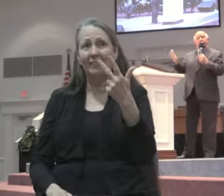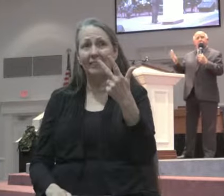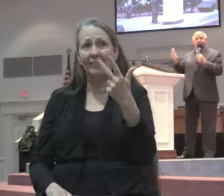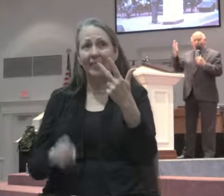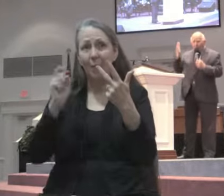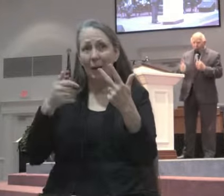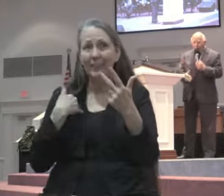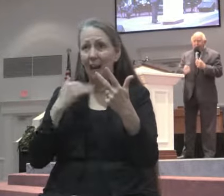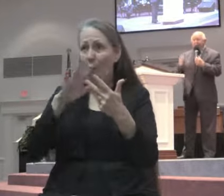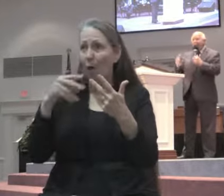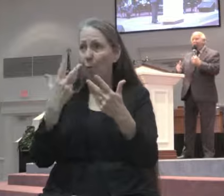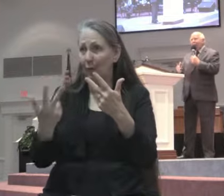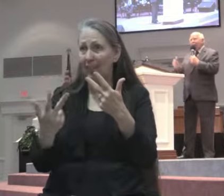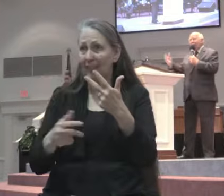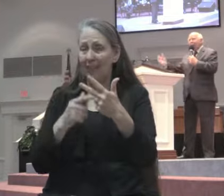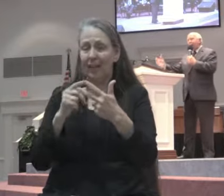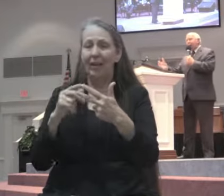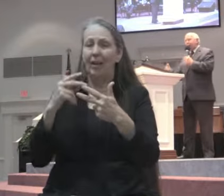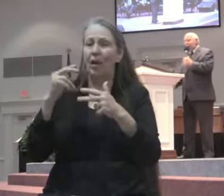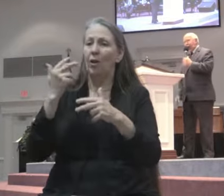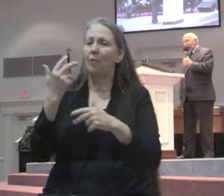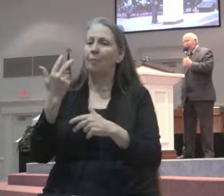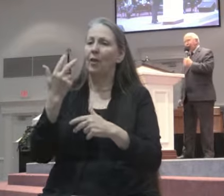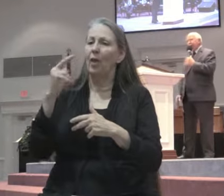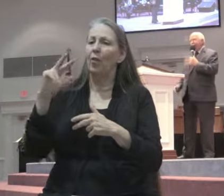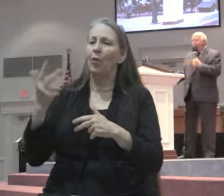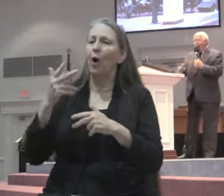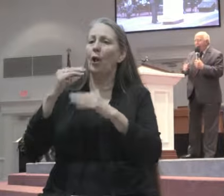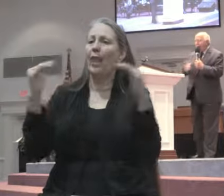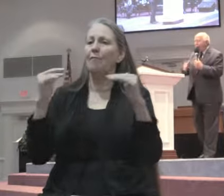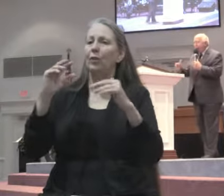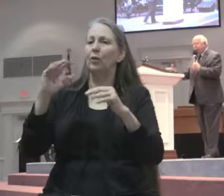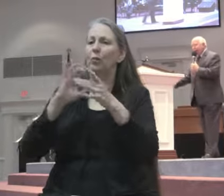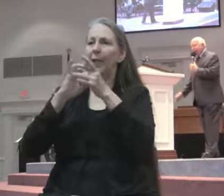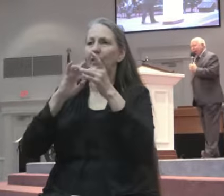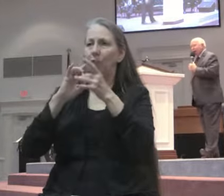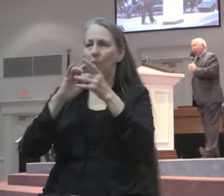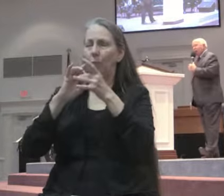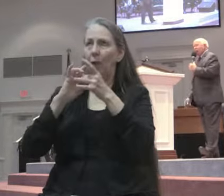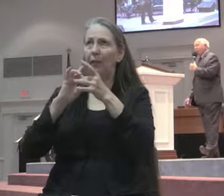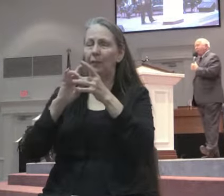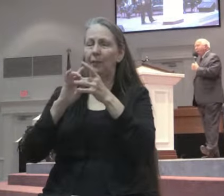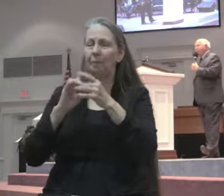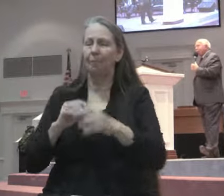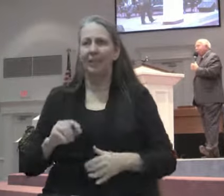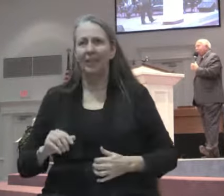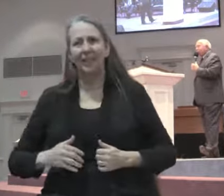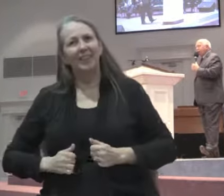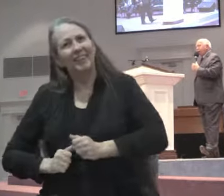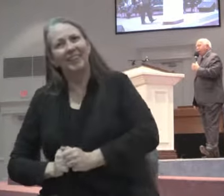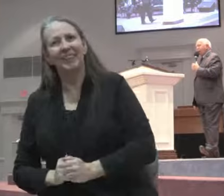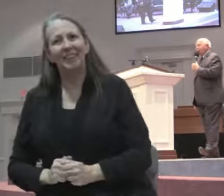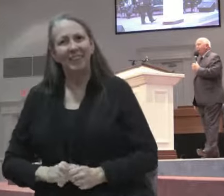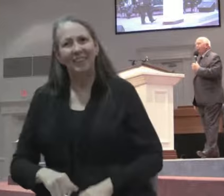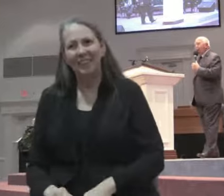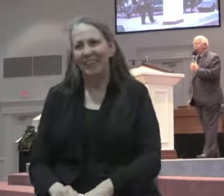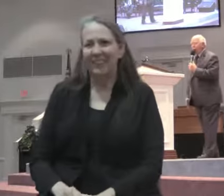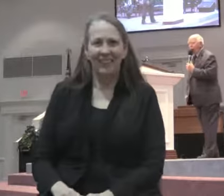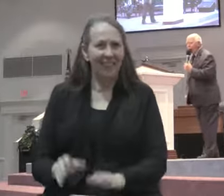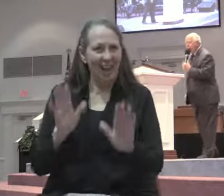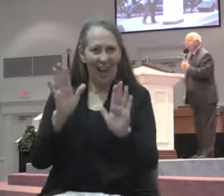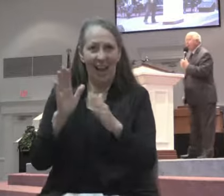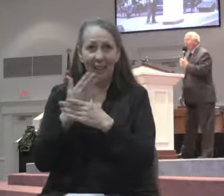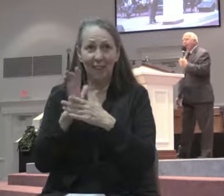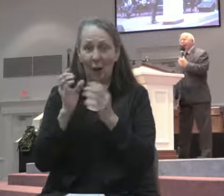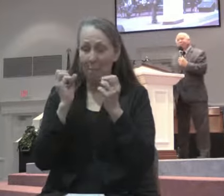for it to work. Third level relationship. And many things, I could talk about many stories in the Word